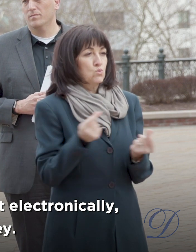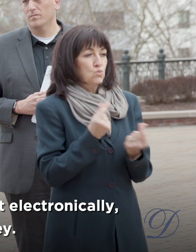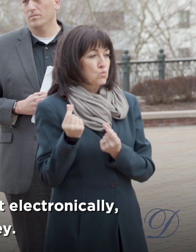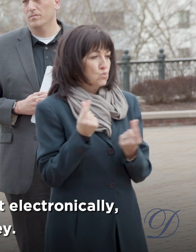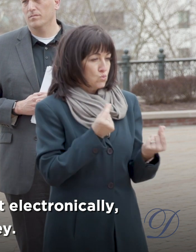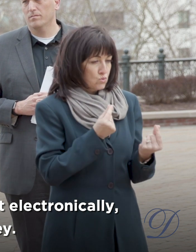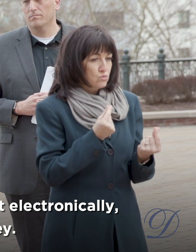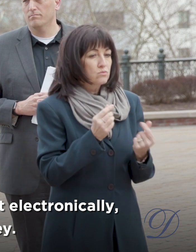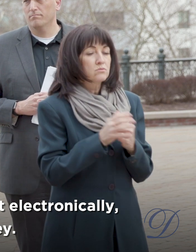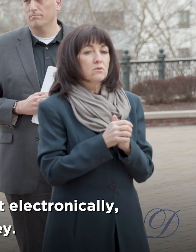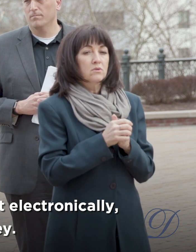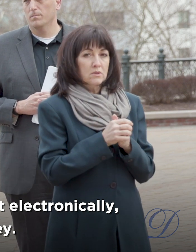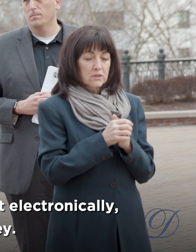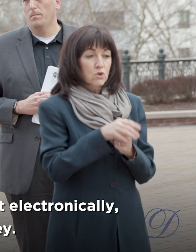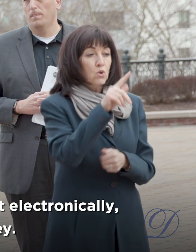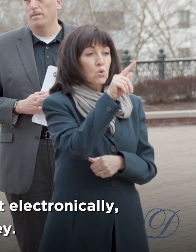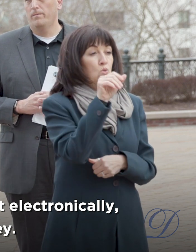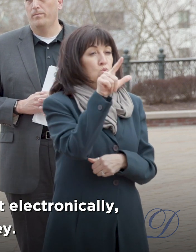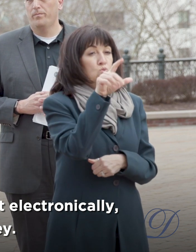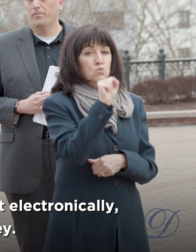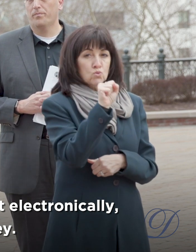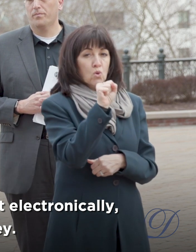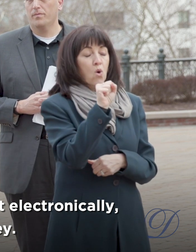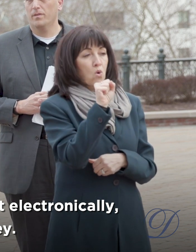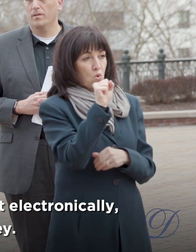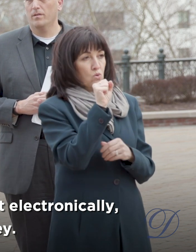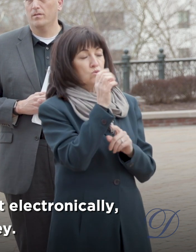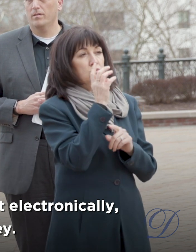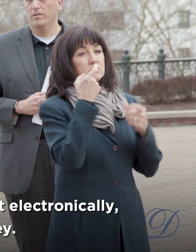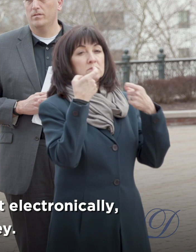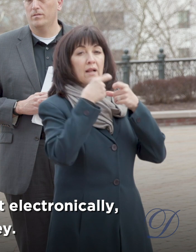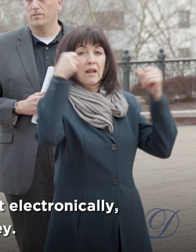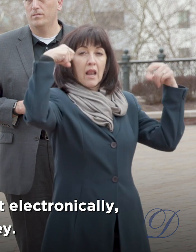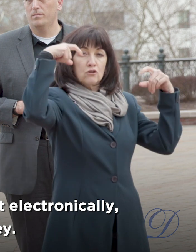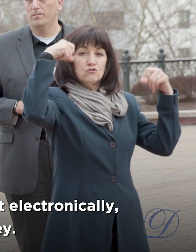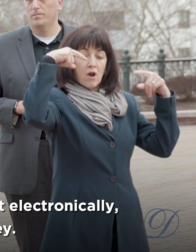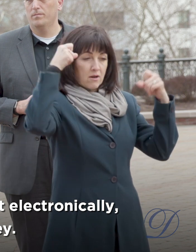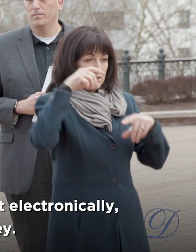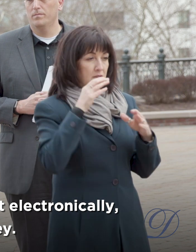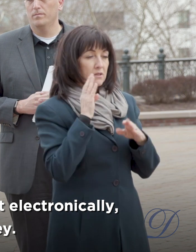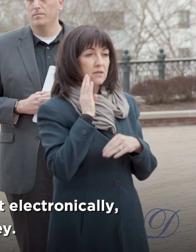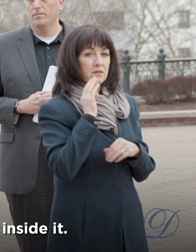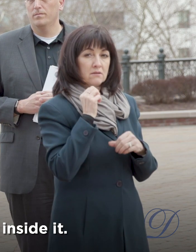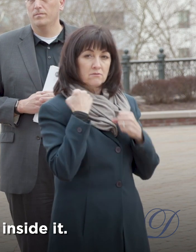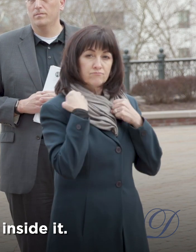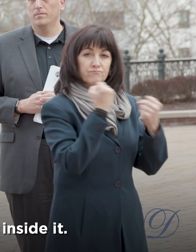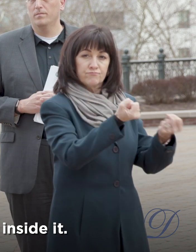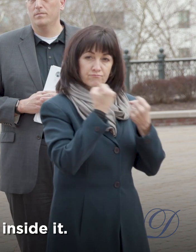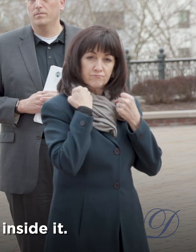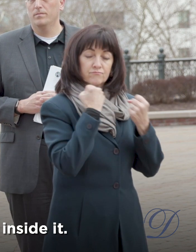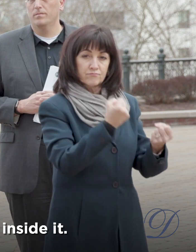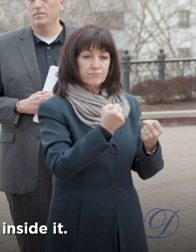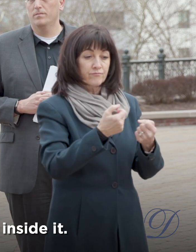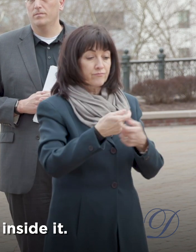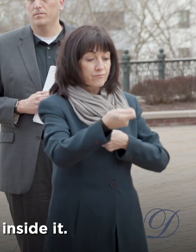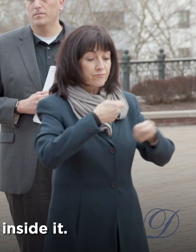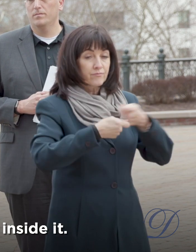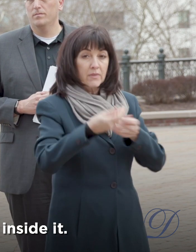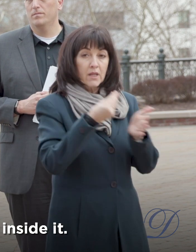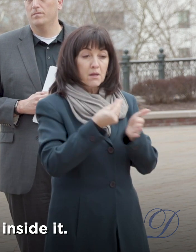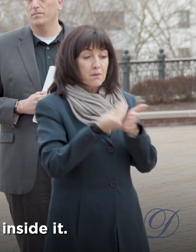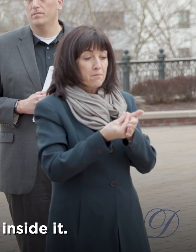taking tolls just electronically, no exchange of money. Same thing with